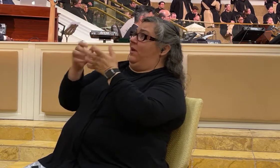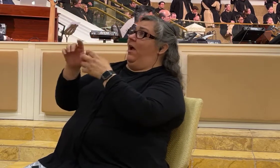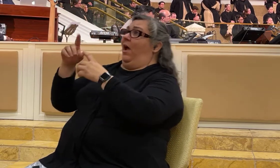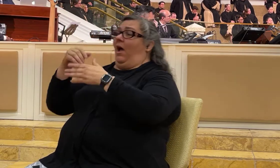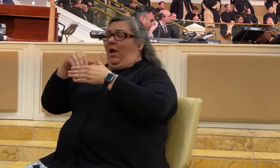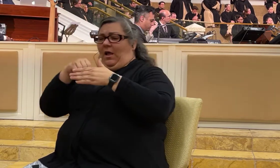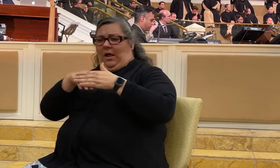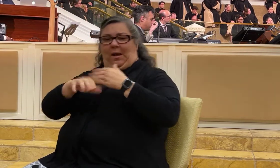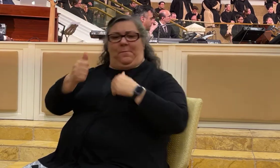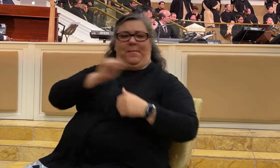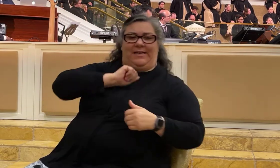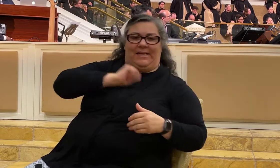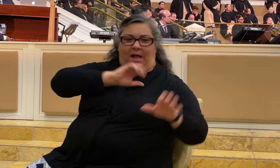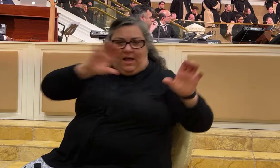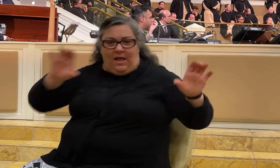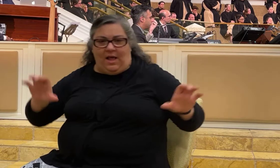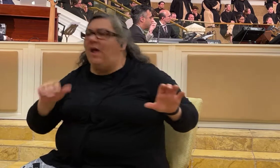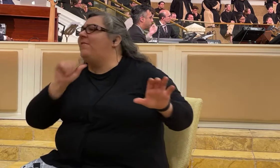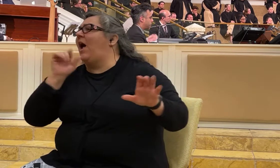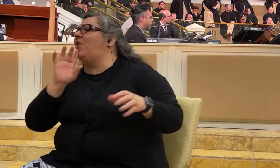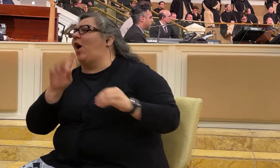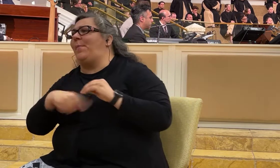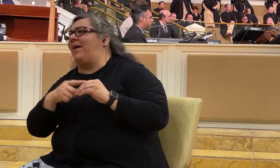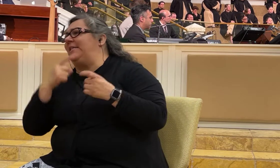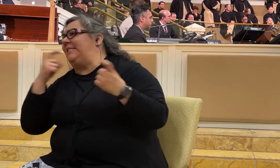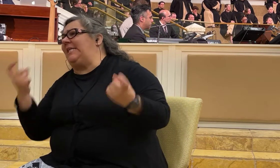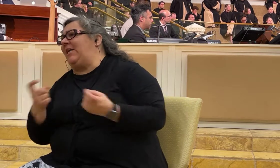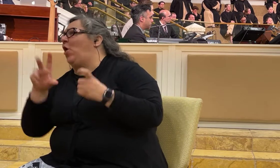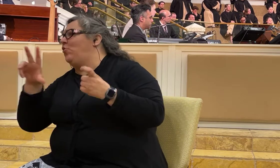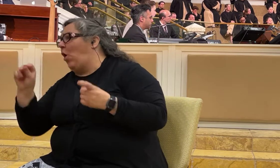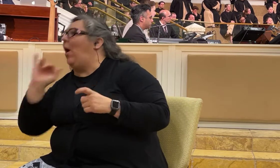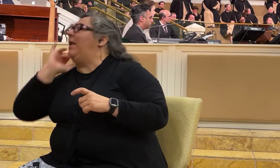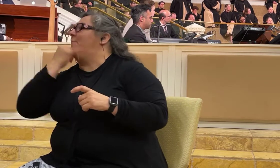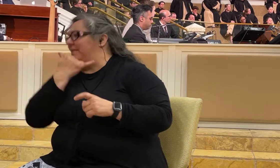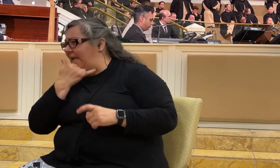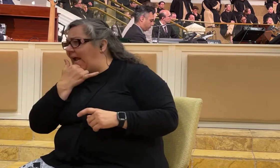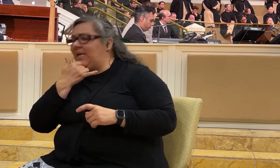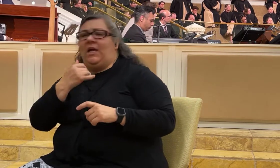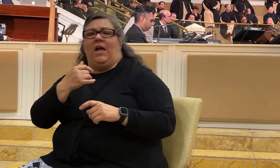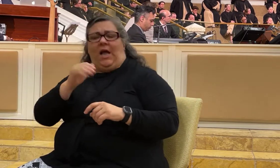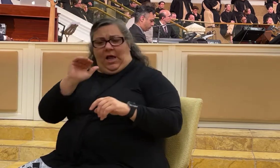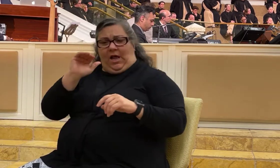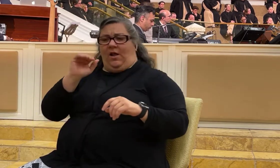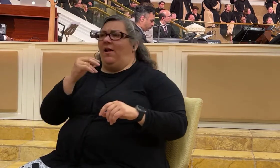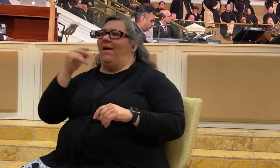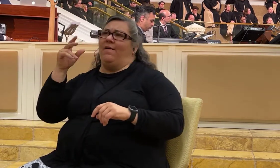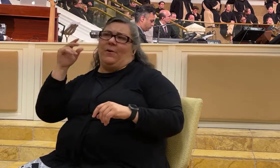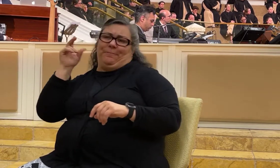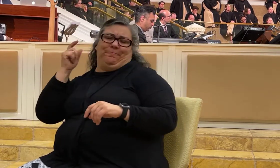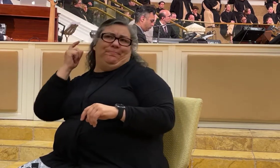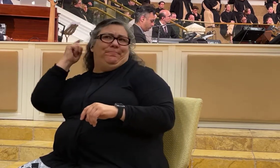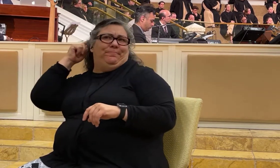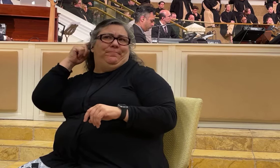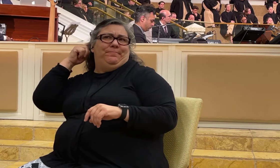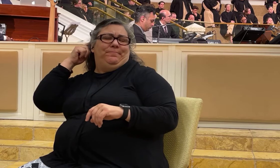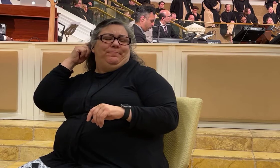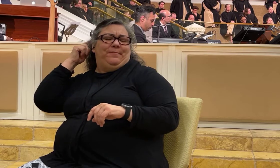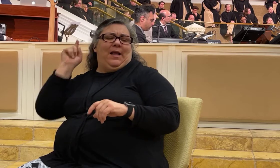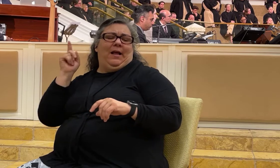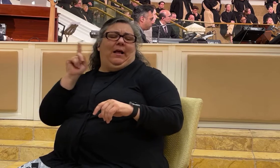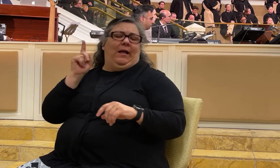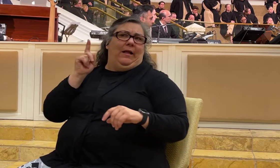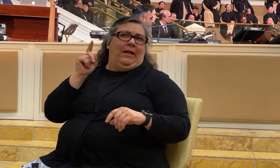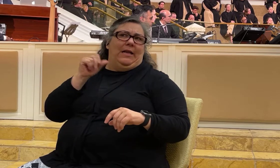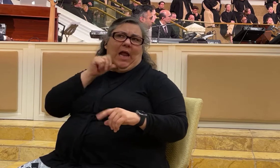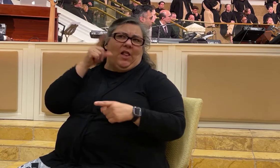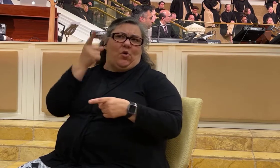How in the world? I'm not talking about sinning. I'm talking about making mistakes when there was a little voice saying, that's not the right decision